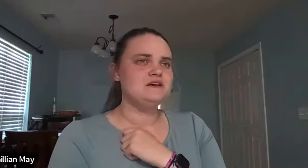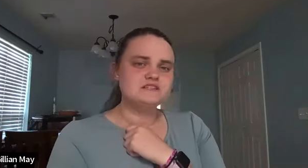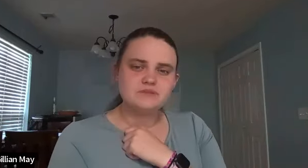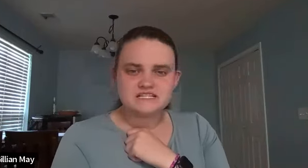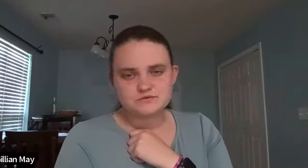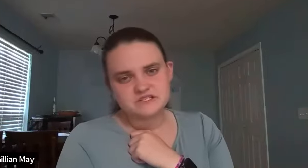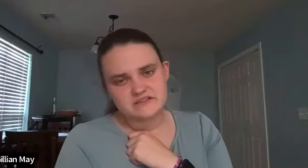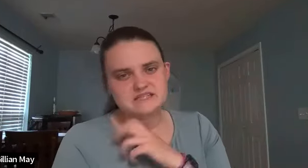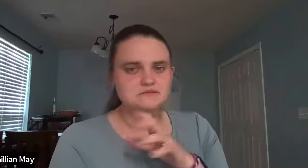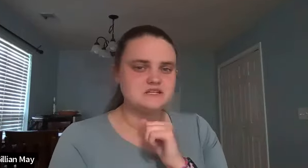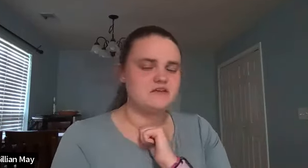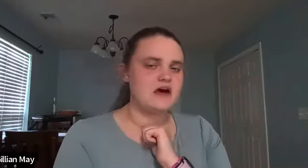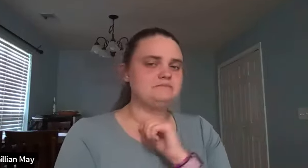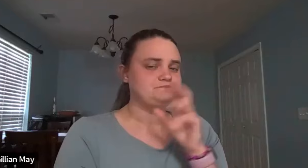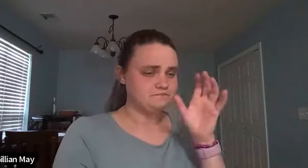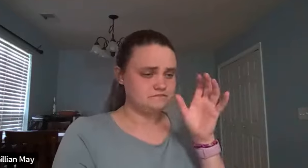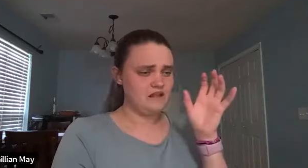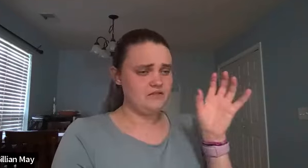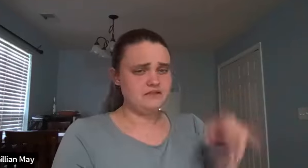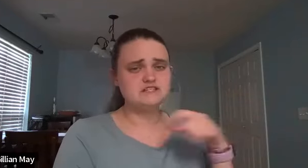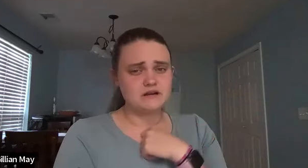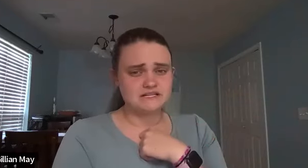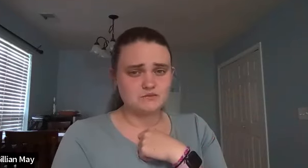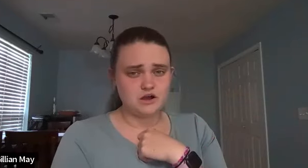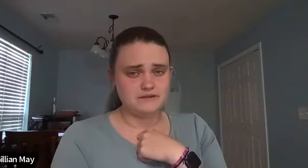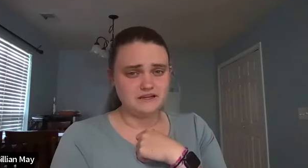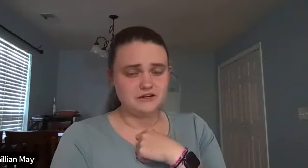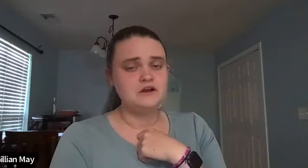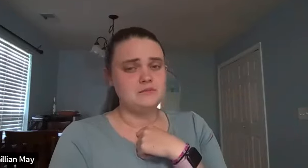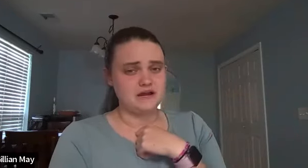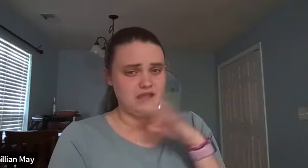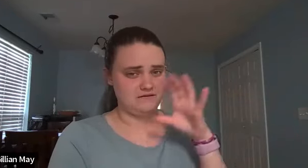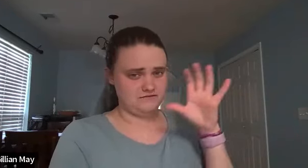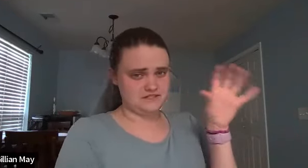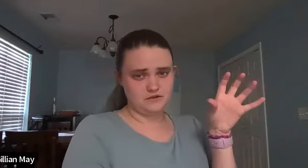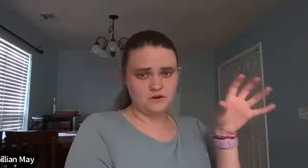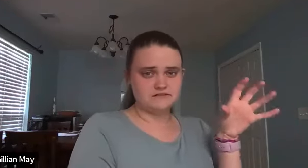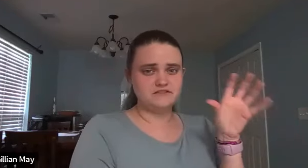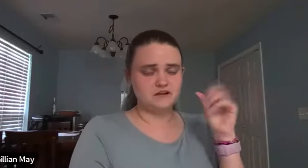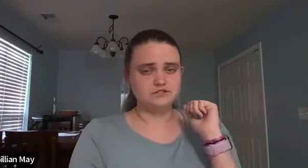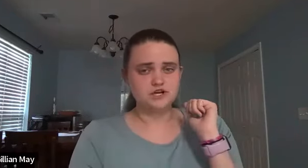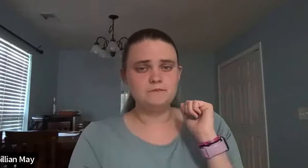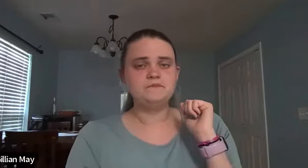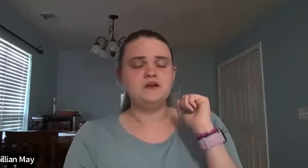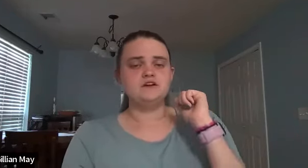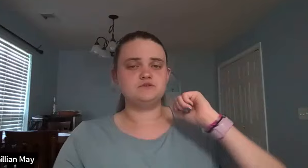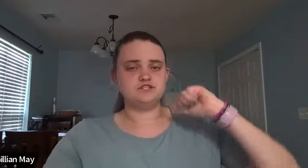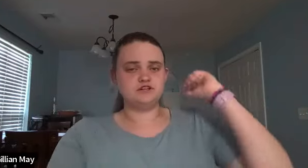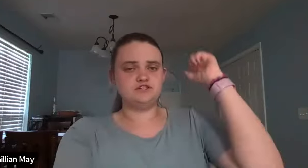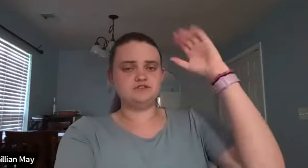Some places will say this, some say that. And this is one I see more common here, but I have this other one I've seen that I'll show. So what you're going to do is you're